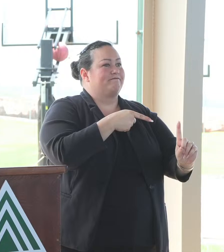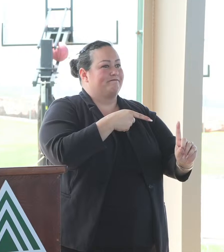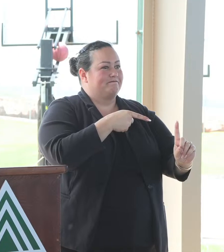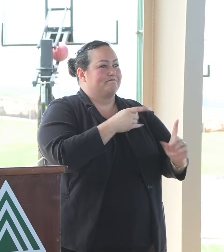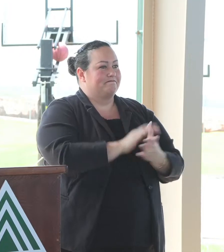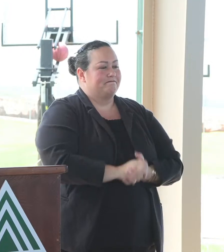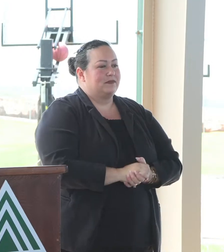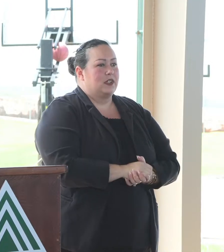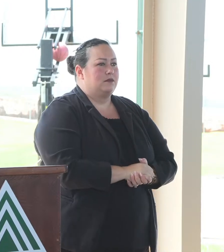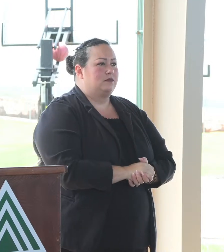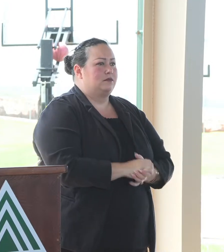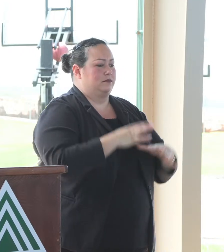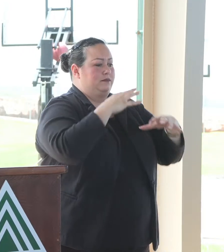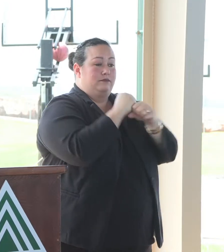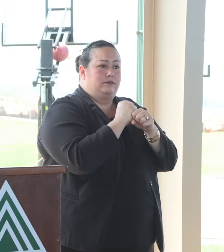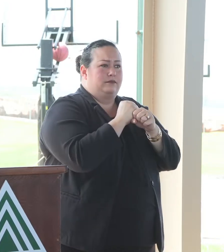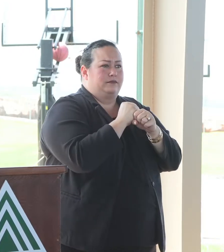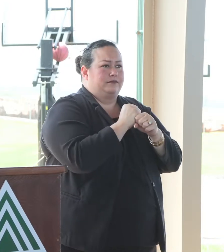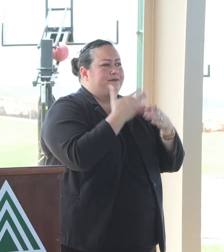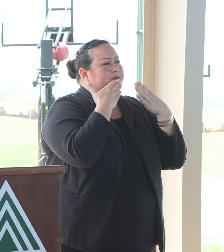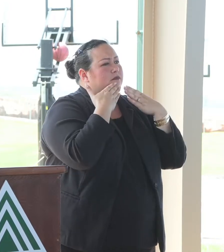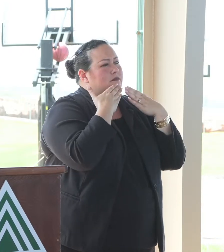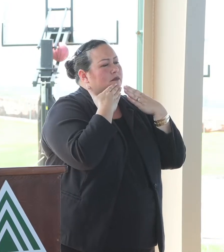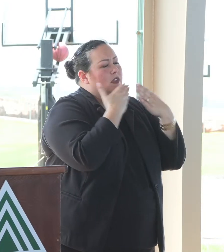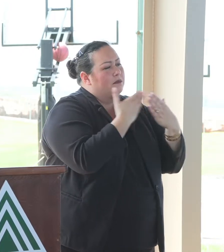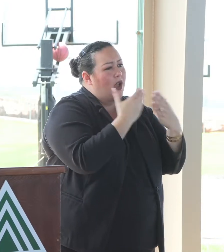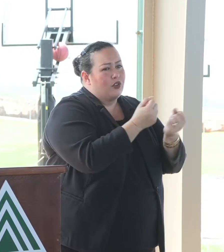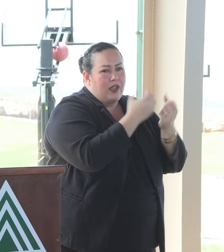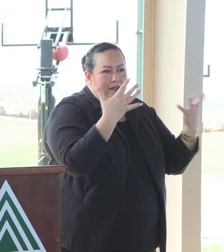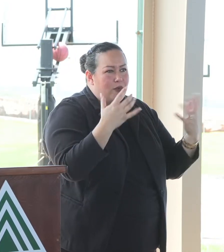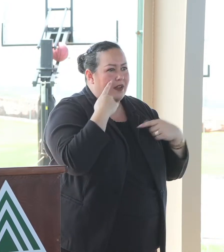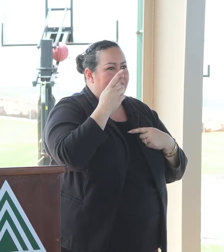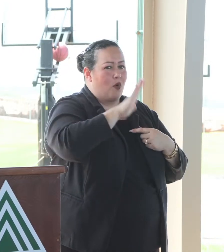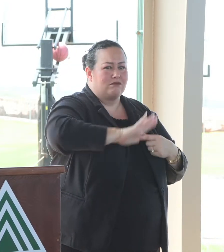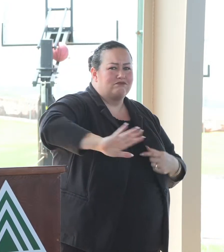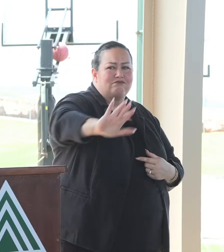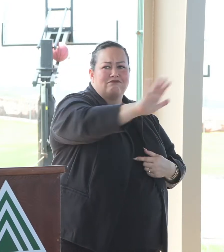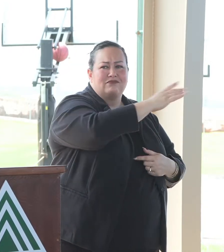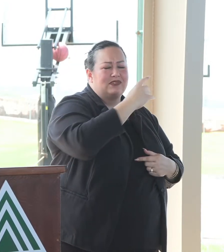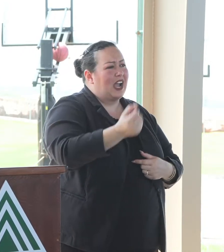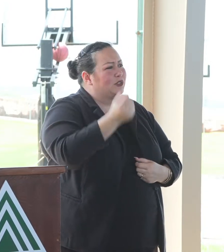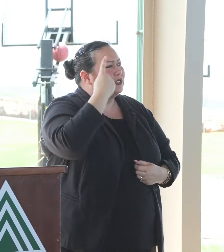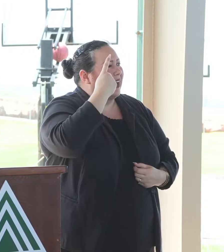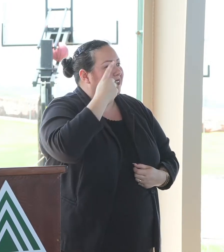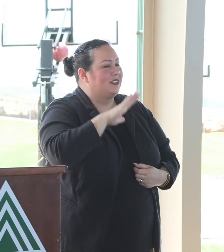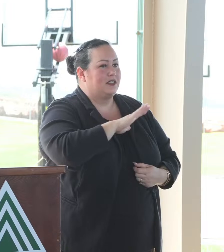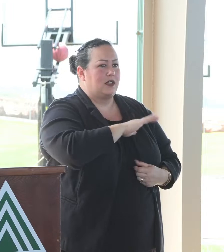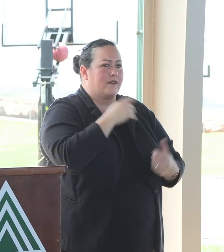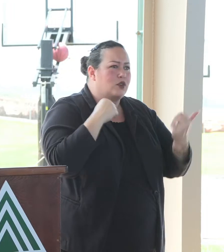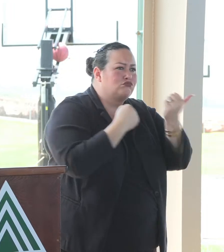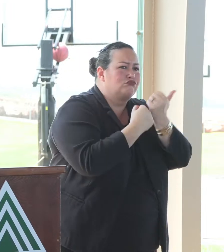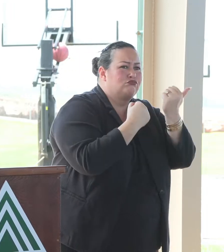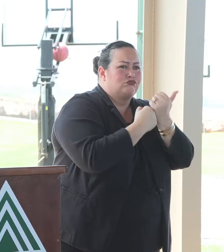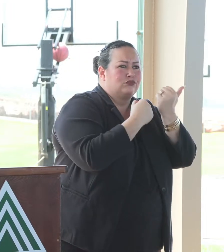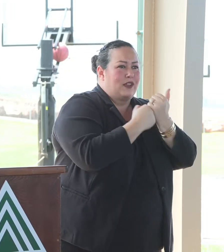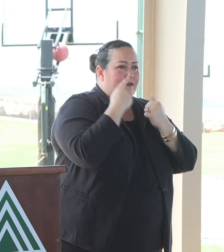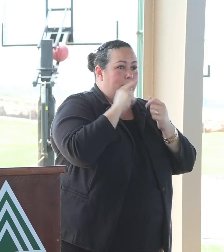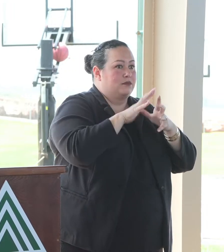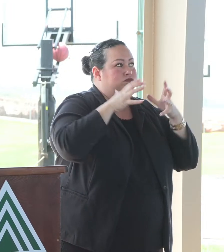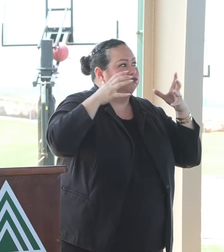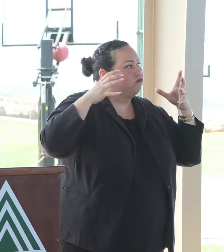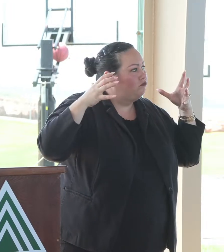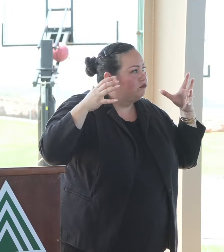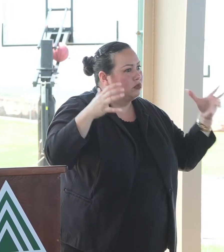in summary, let me just say this. Mahalo, everyone. Mahalo for understanding. Mahalo for being there in support of this enormous